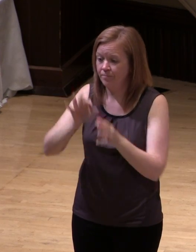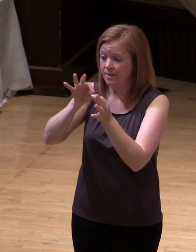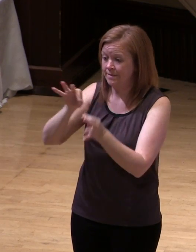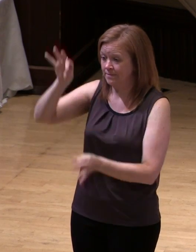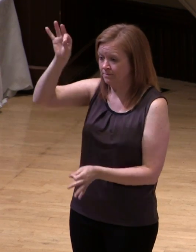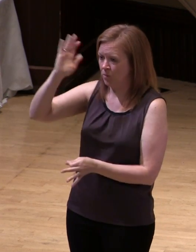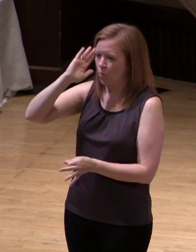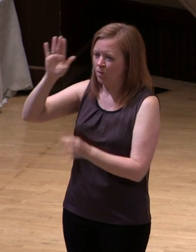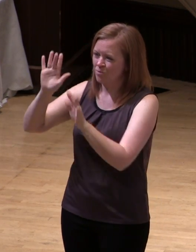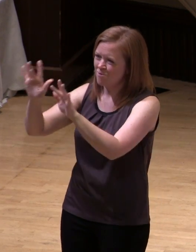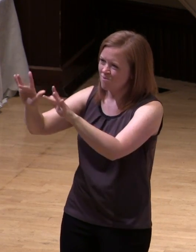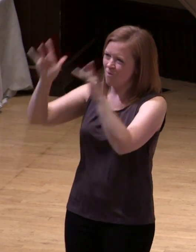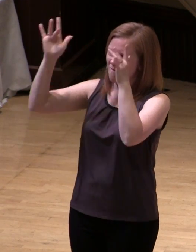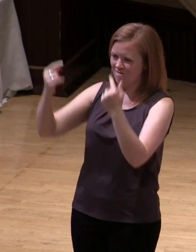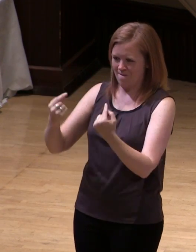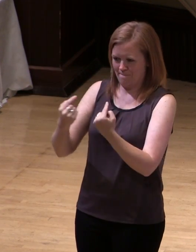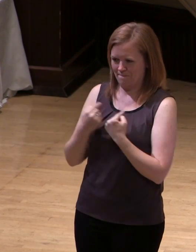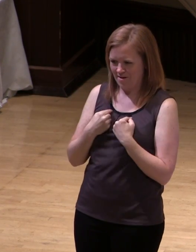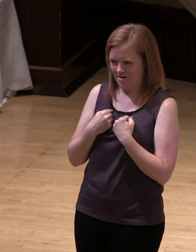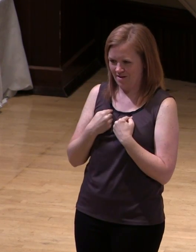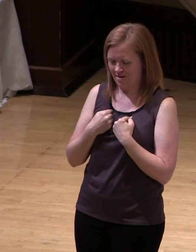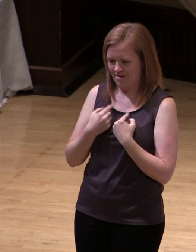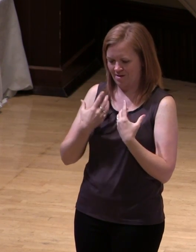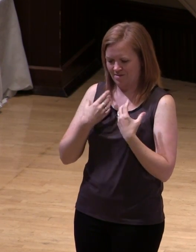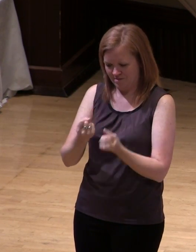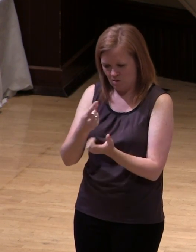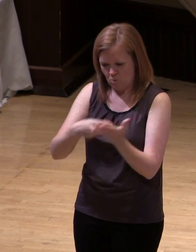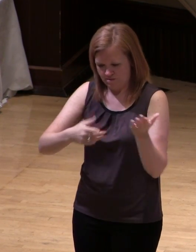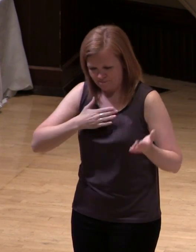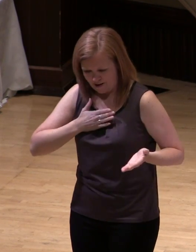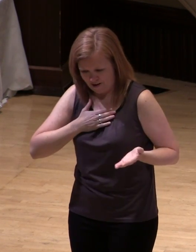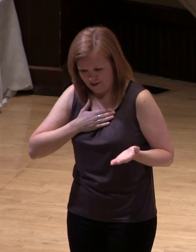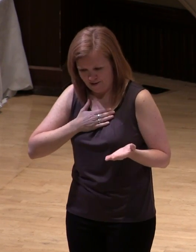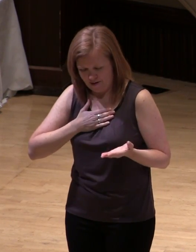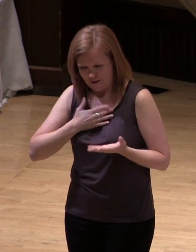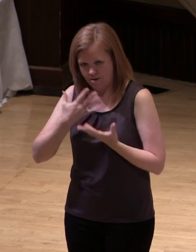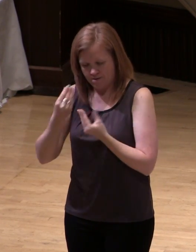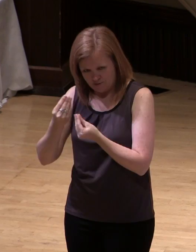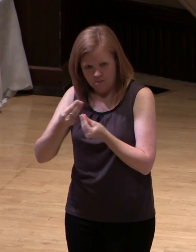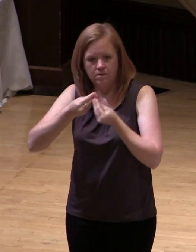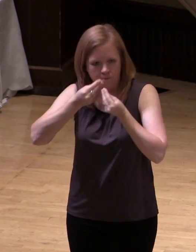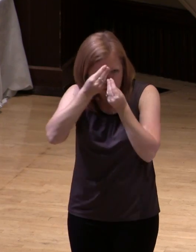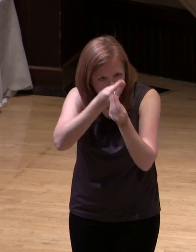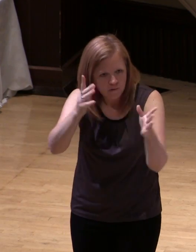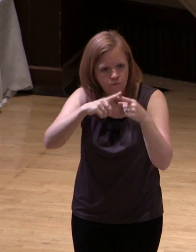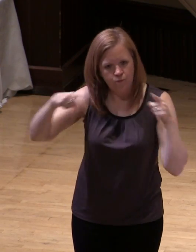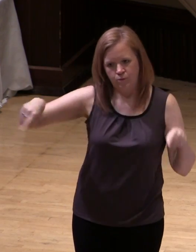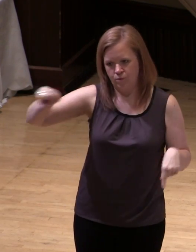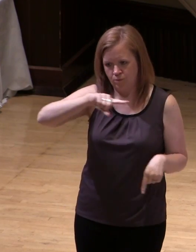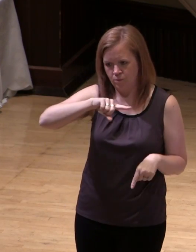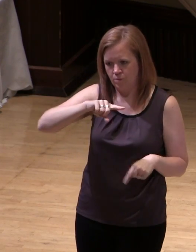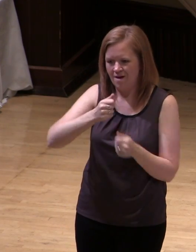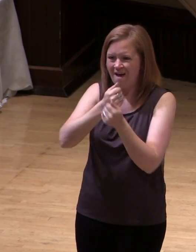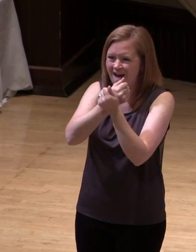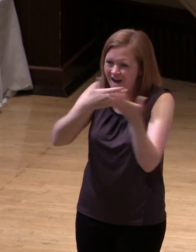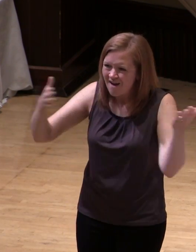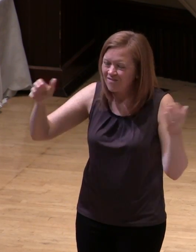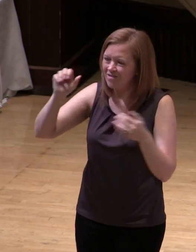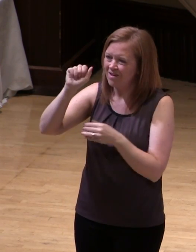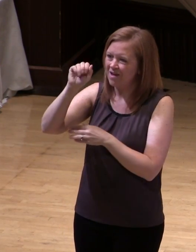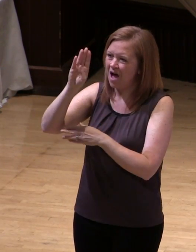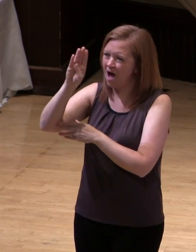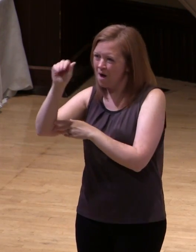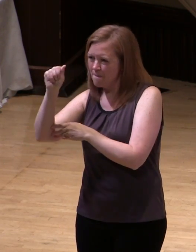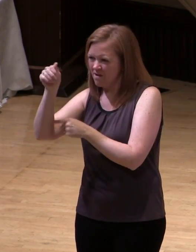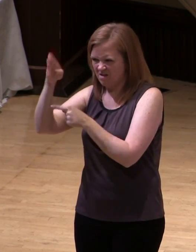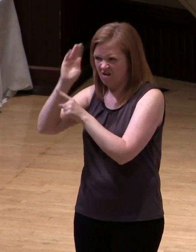will glorify me, taking what is mine, and declaring it to you. Everything that Abba God has is